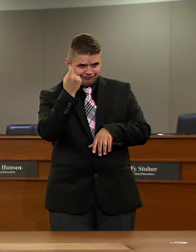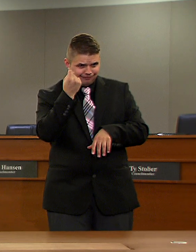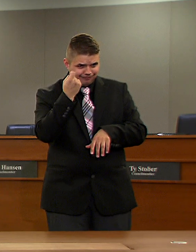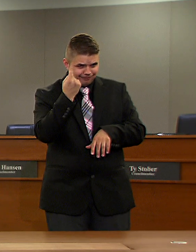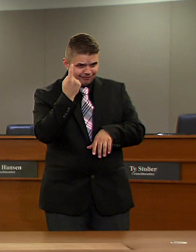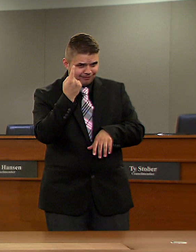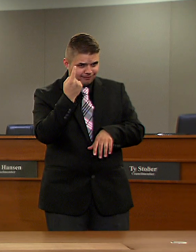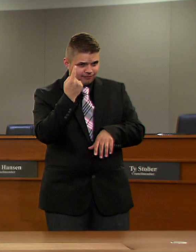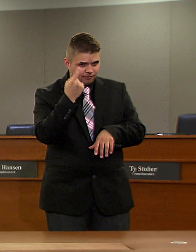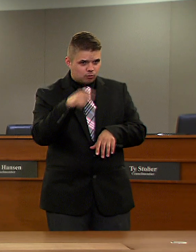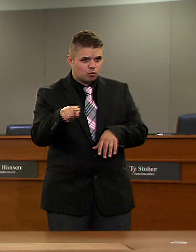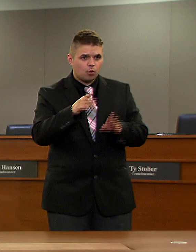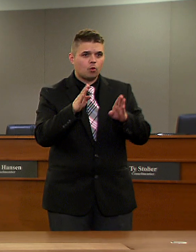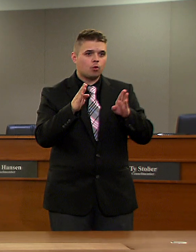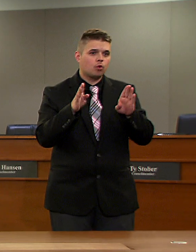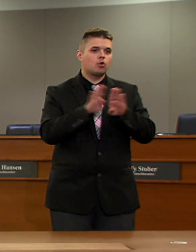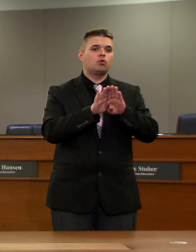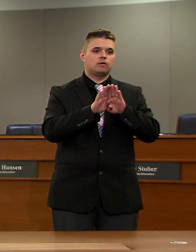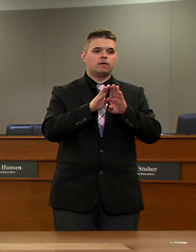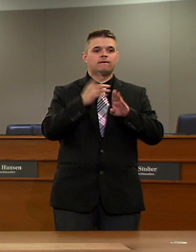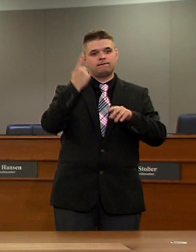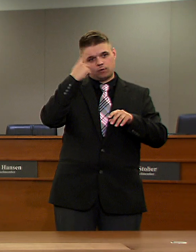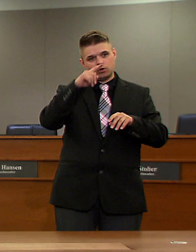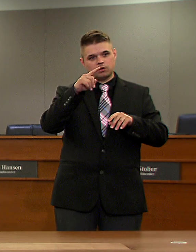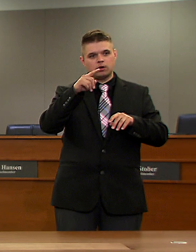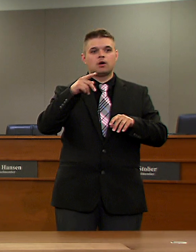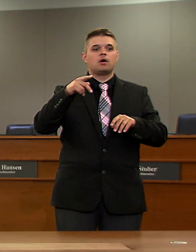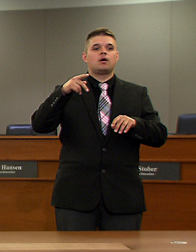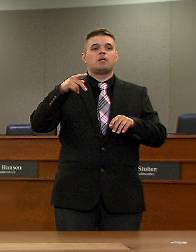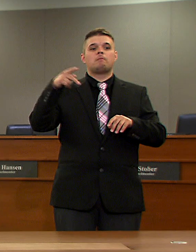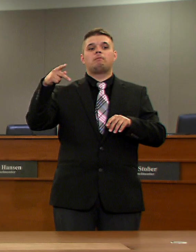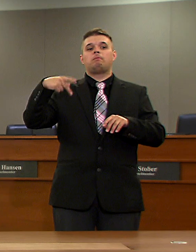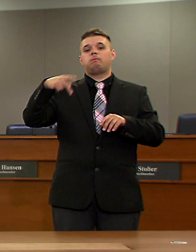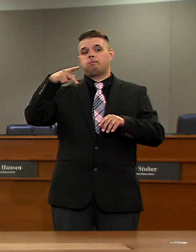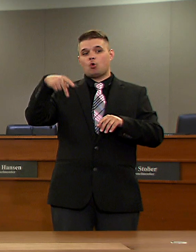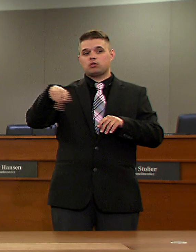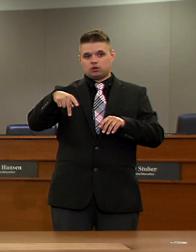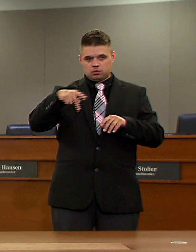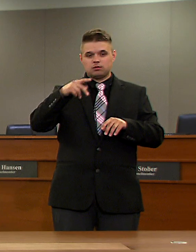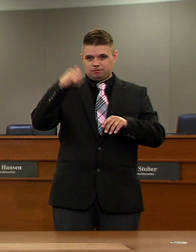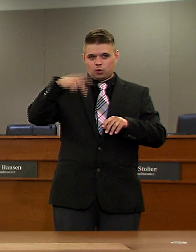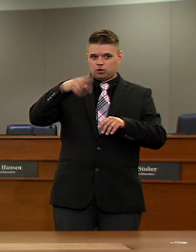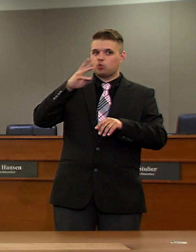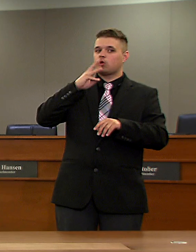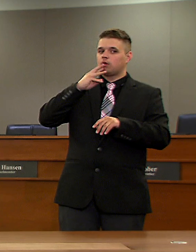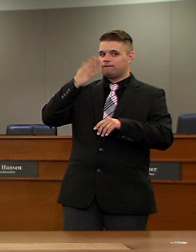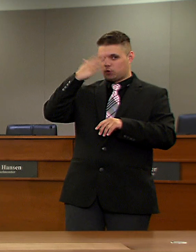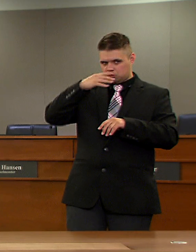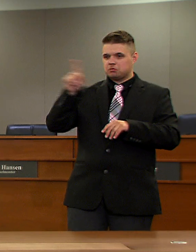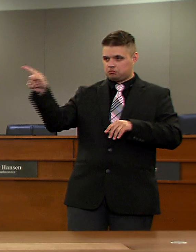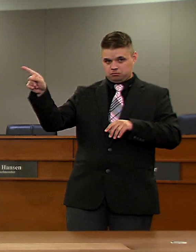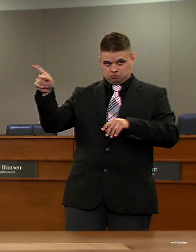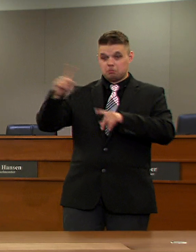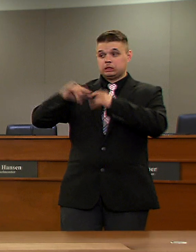Portland Loos at Vancouver Waterfront Park, which are open 24 hours a day.